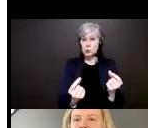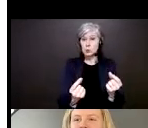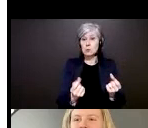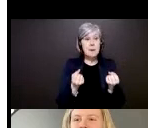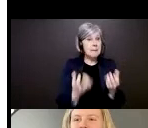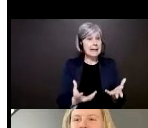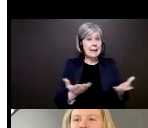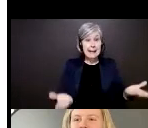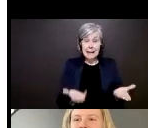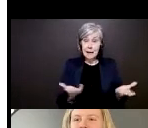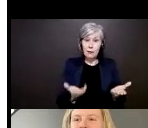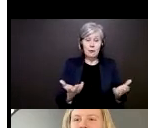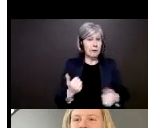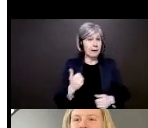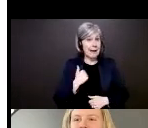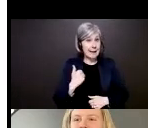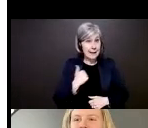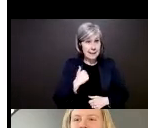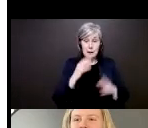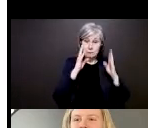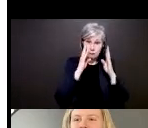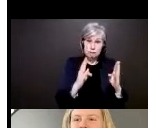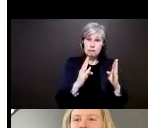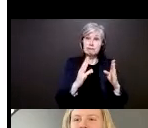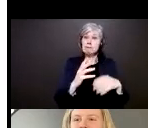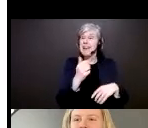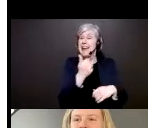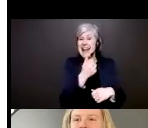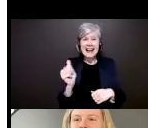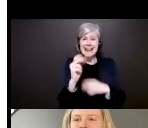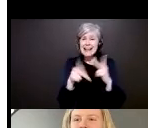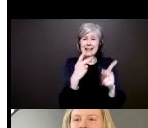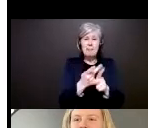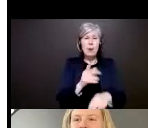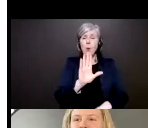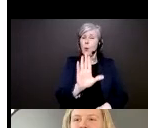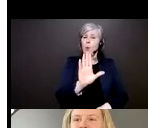initiative, sustainable development goals, whatever you're working on,